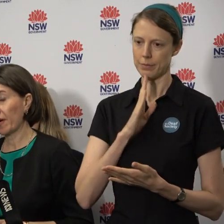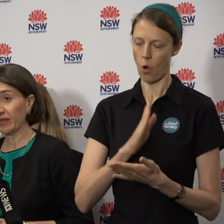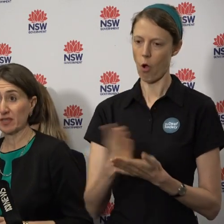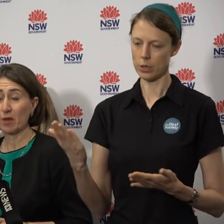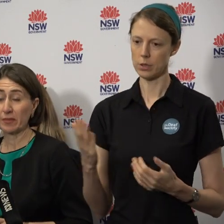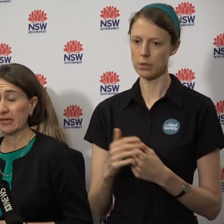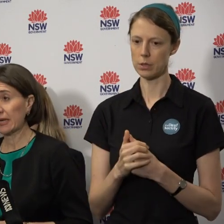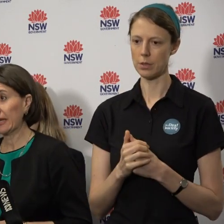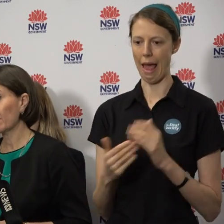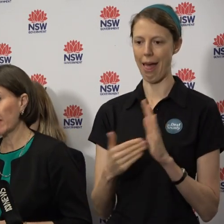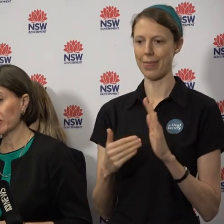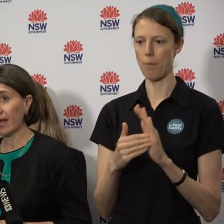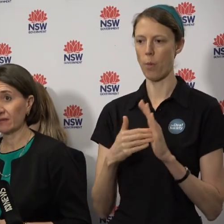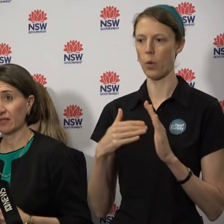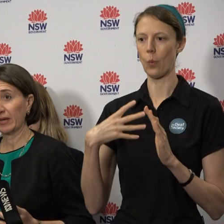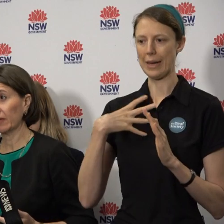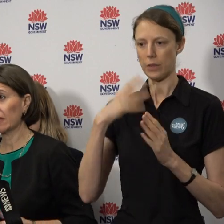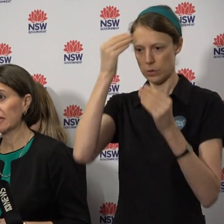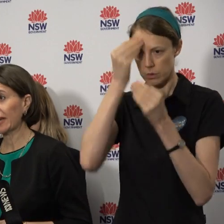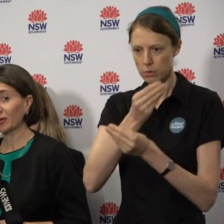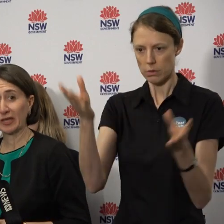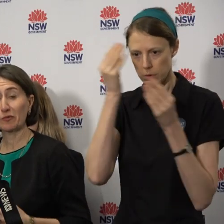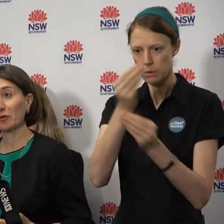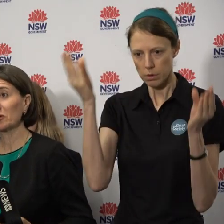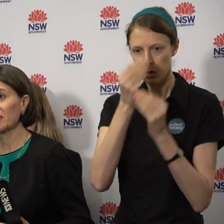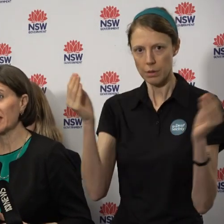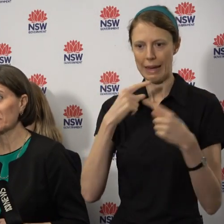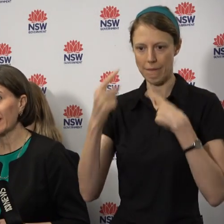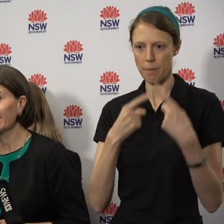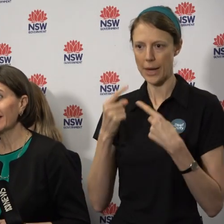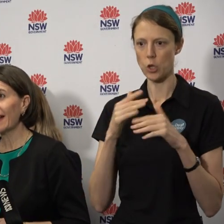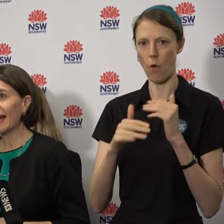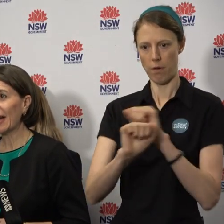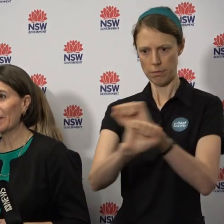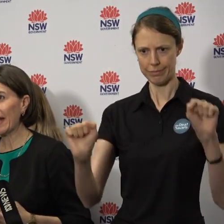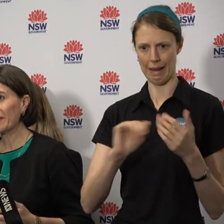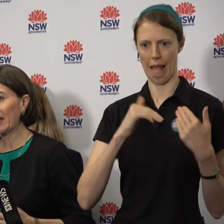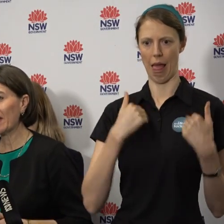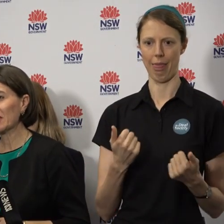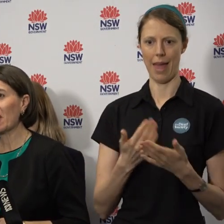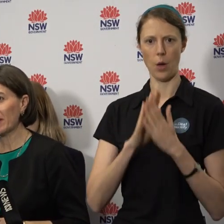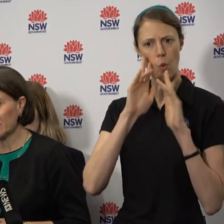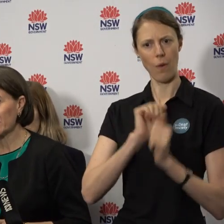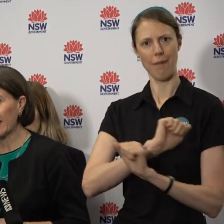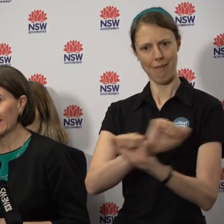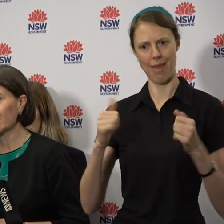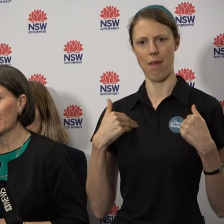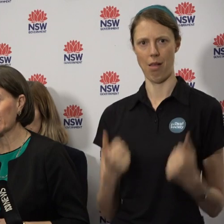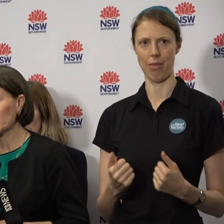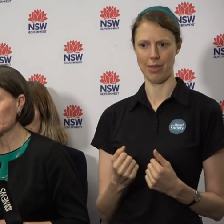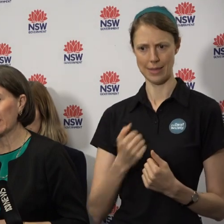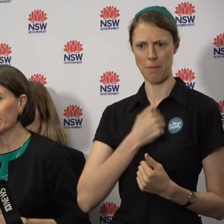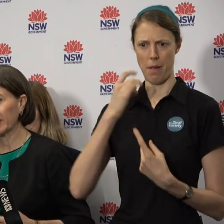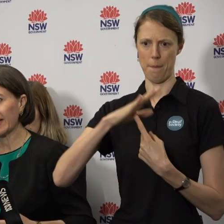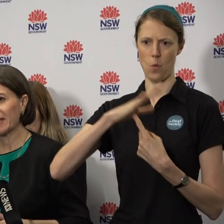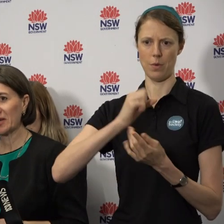absolute priority at this moment is getting information out to the people of this state on the health precautions they should take. And that's my message today, is to make